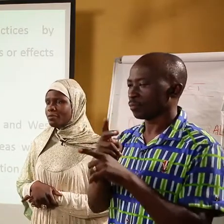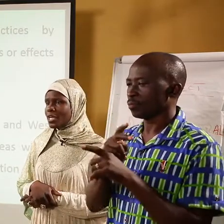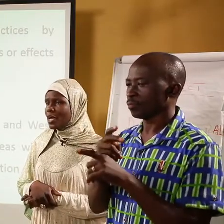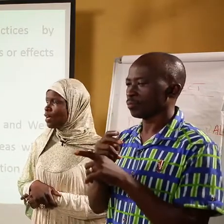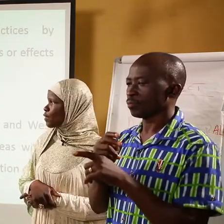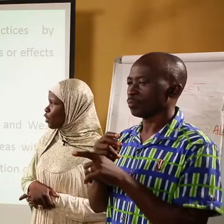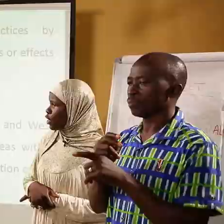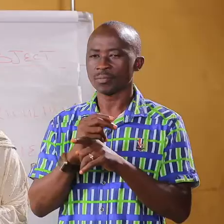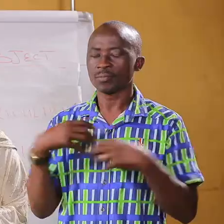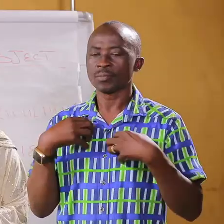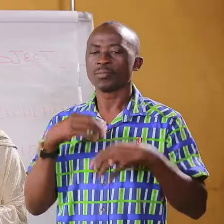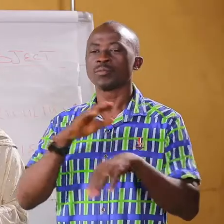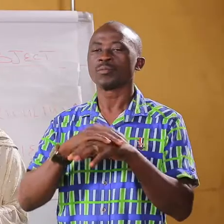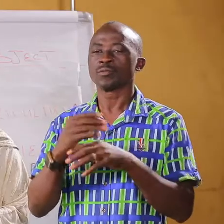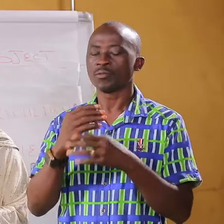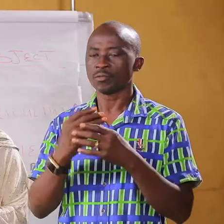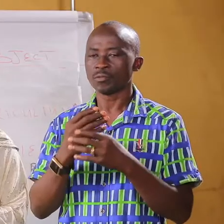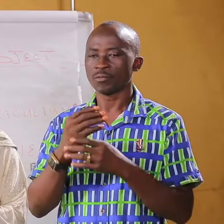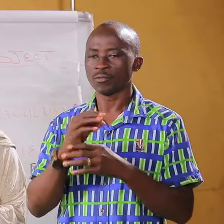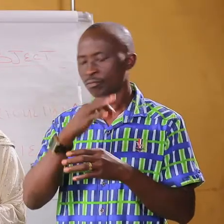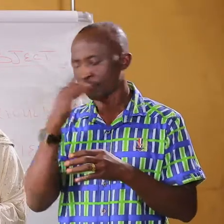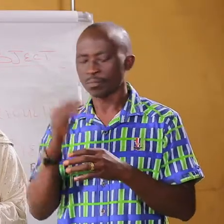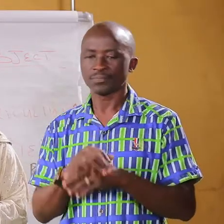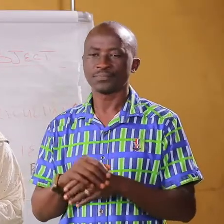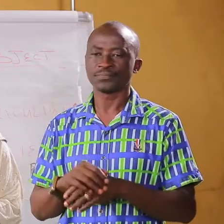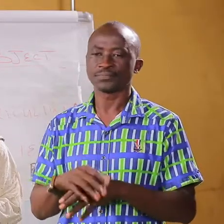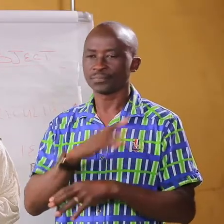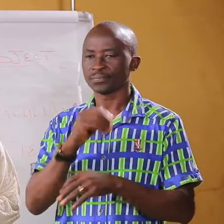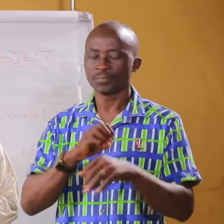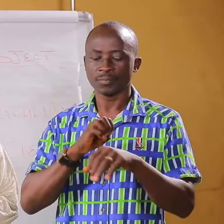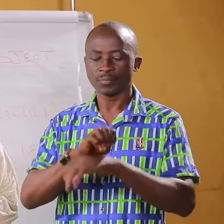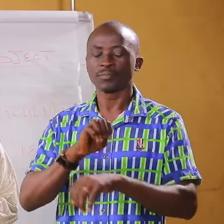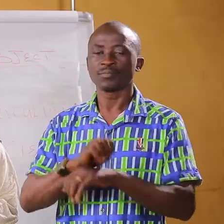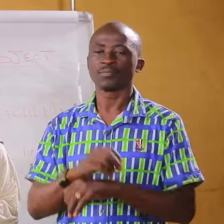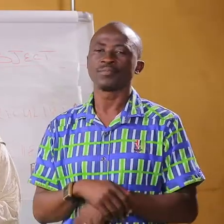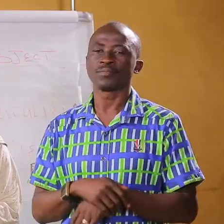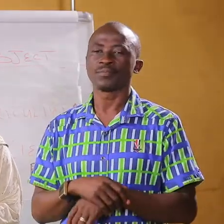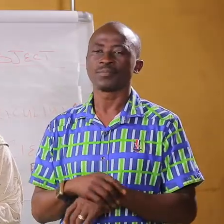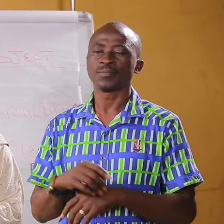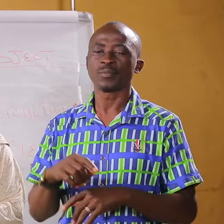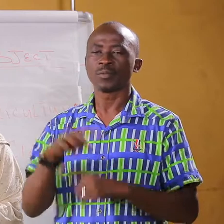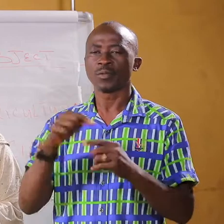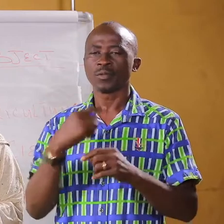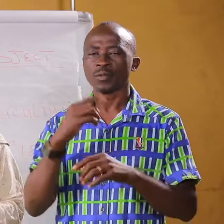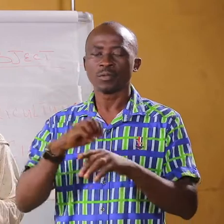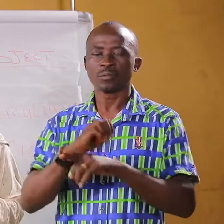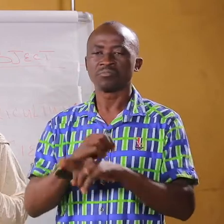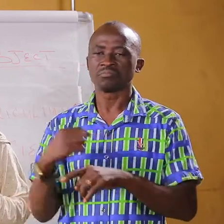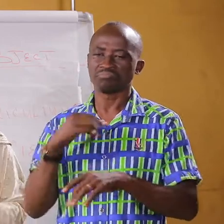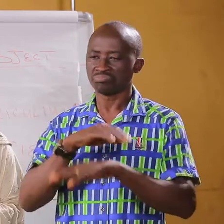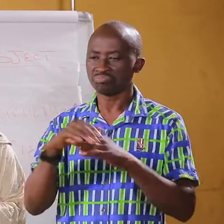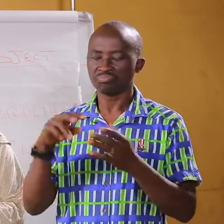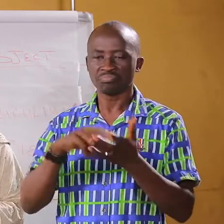one after the other. And we said effect. When we say effect, we don't mean that maybe there are